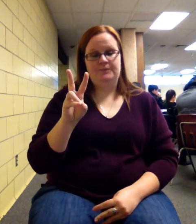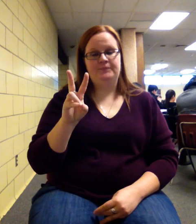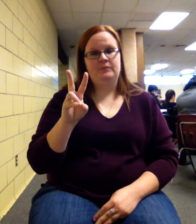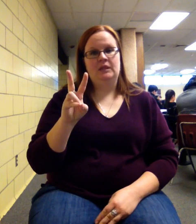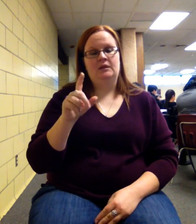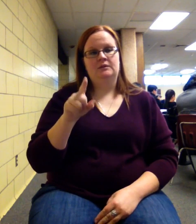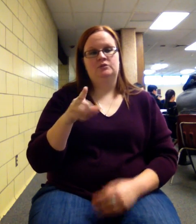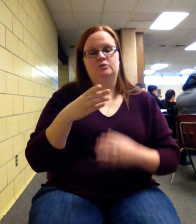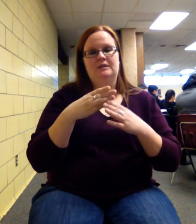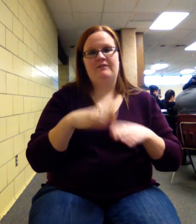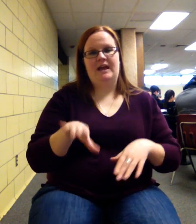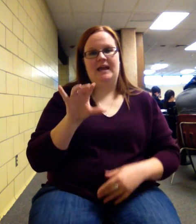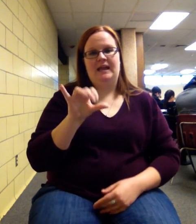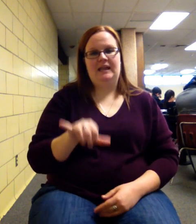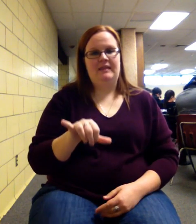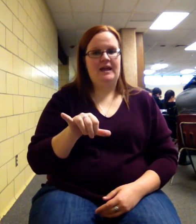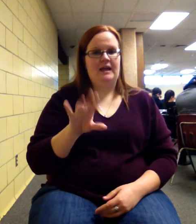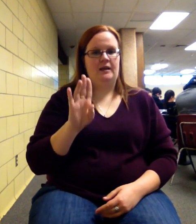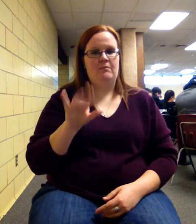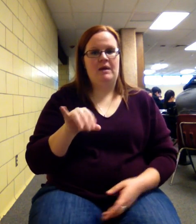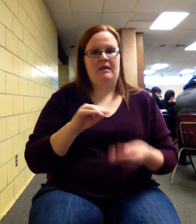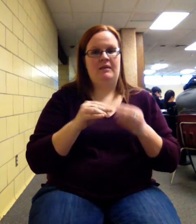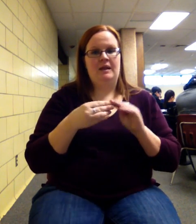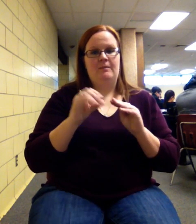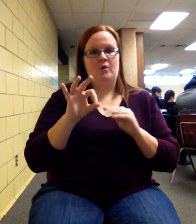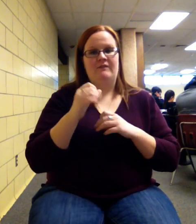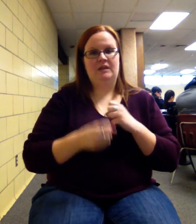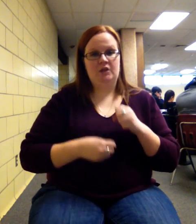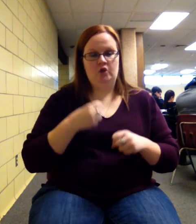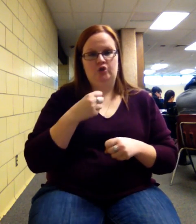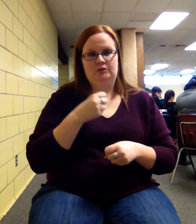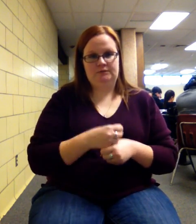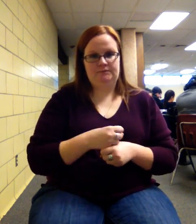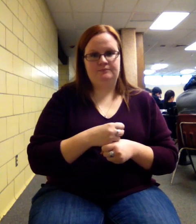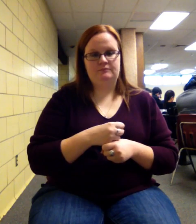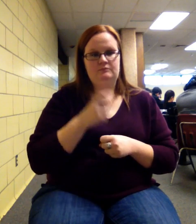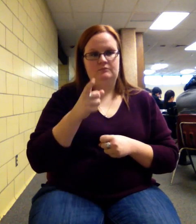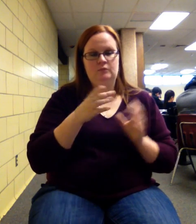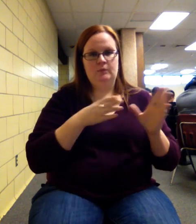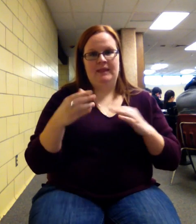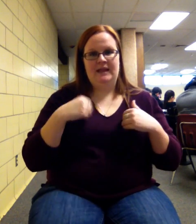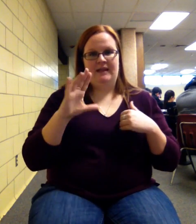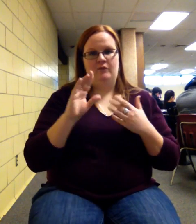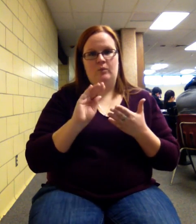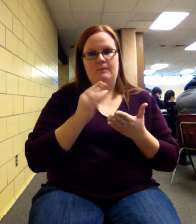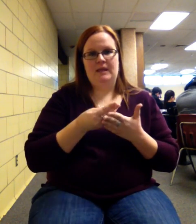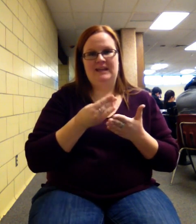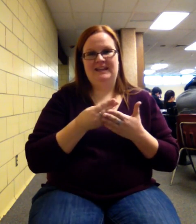and you divide it by the number of years you're going to have your money invested,